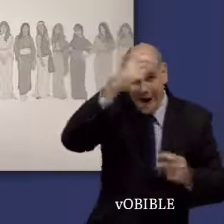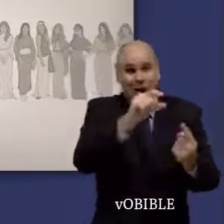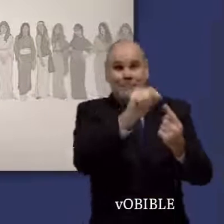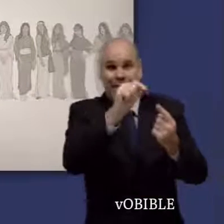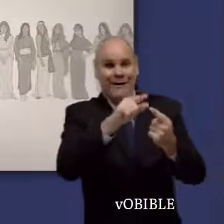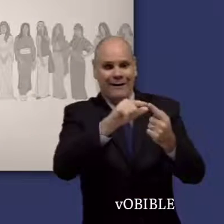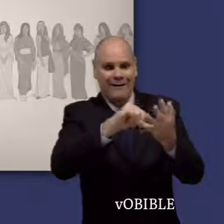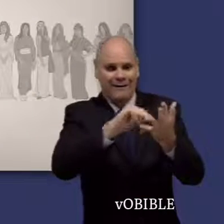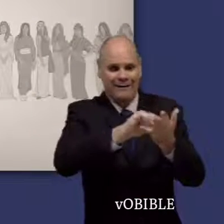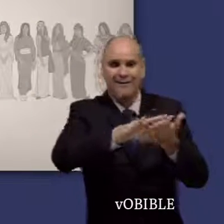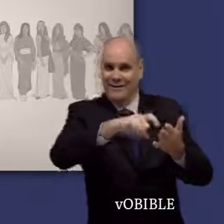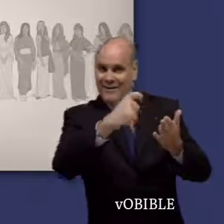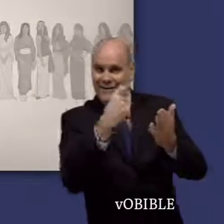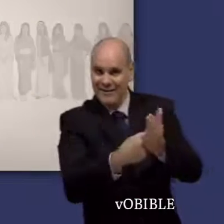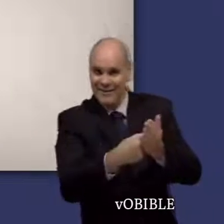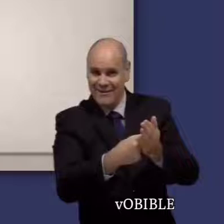Esther was finally chosen.